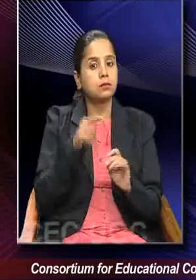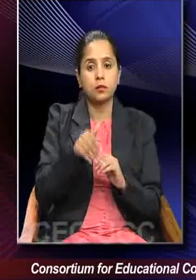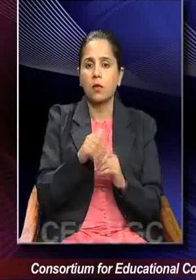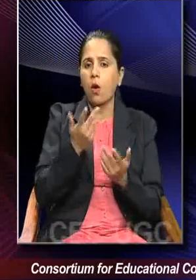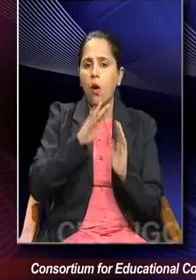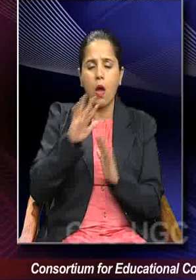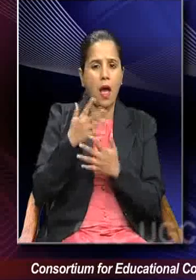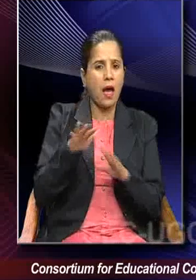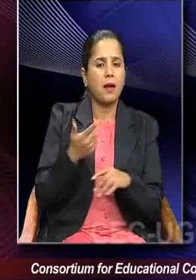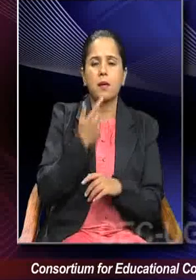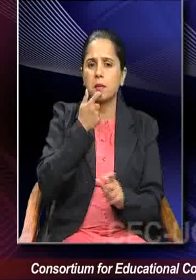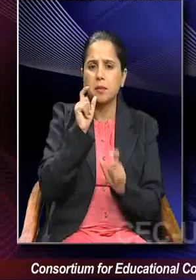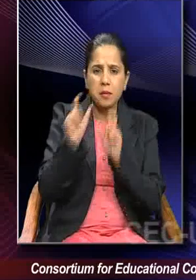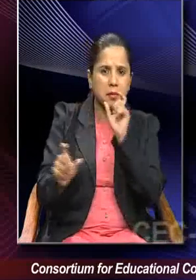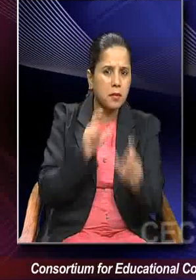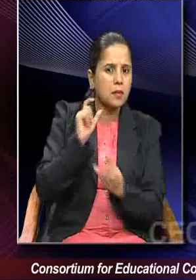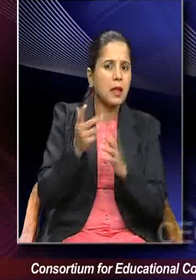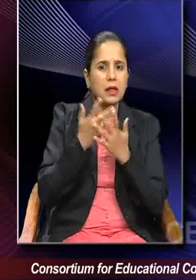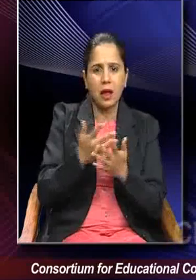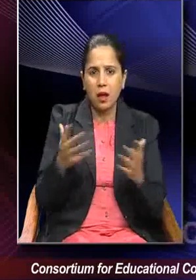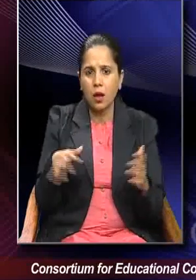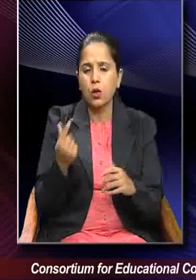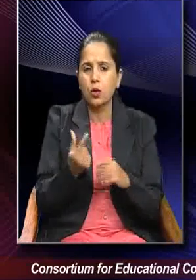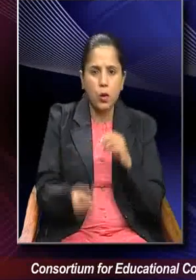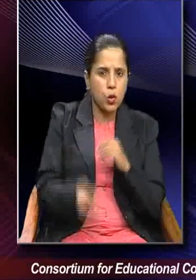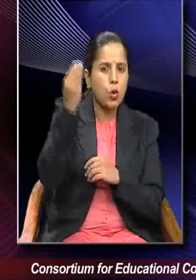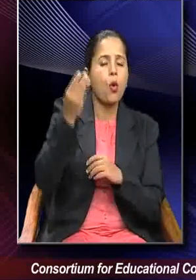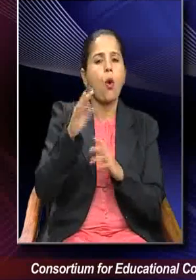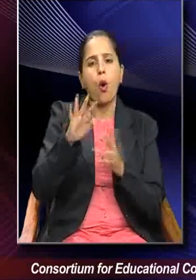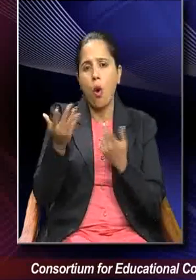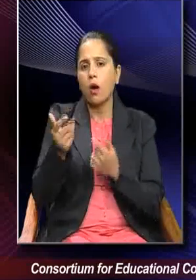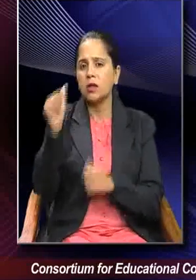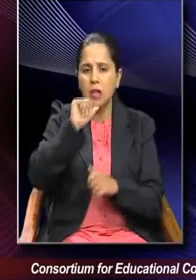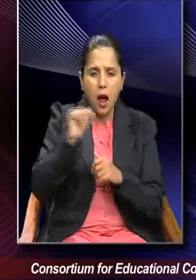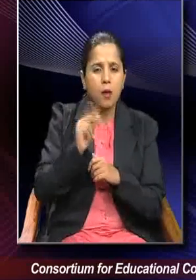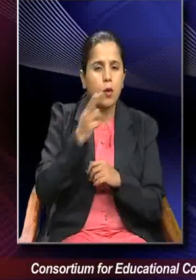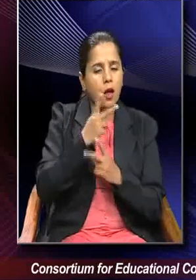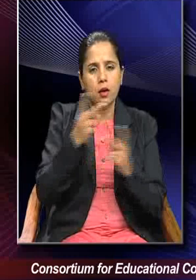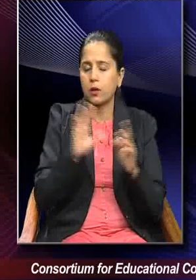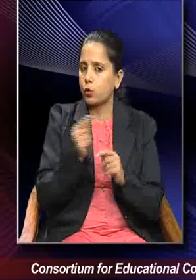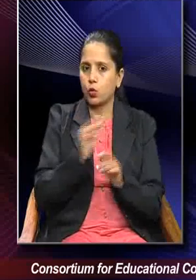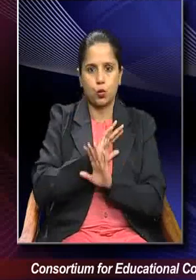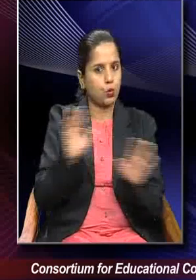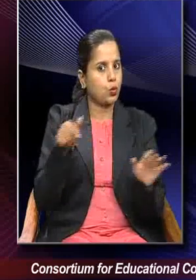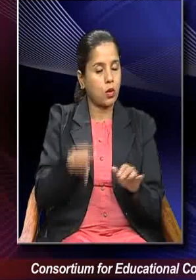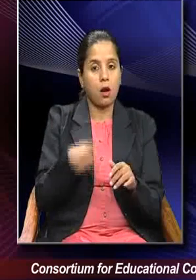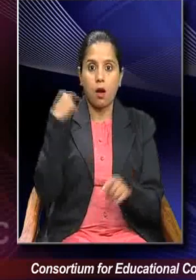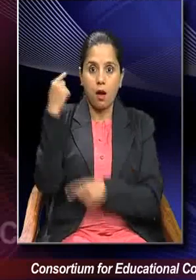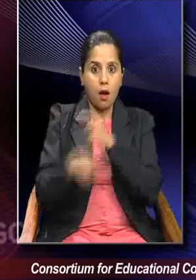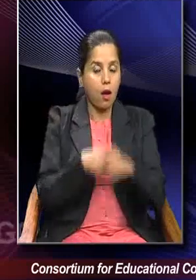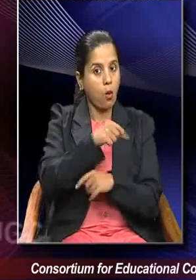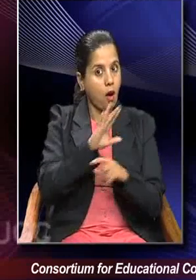from abusing substance excessively. These routines will promote